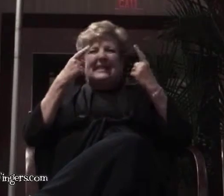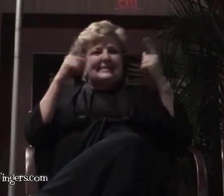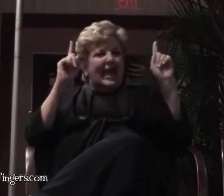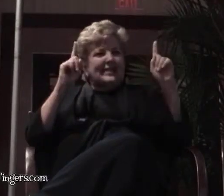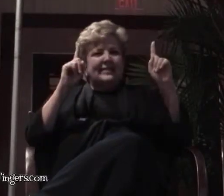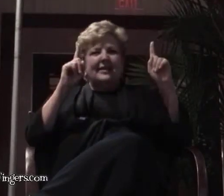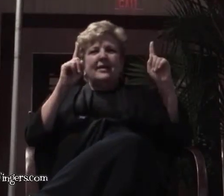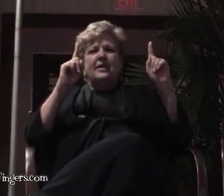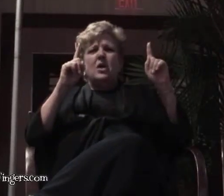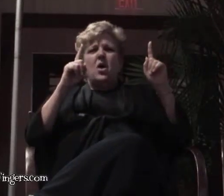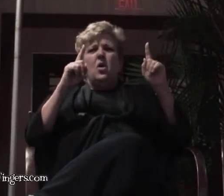out to accomplish.